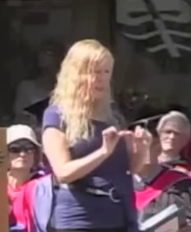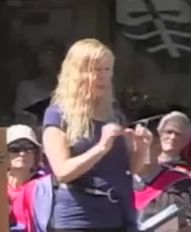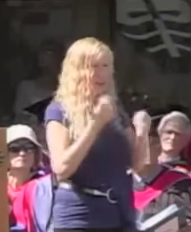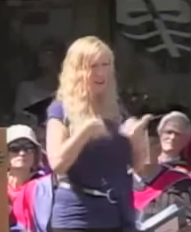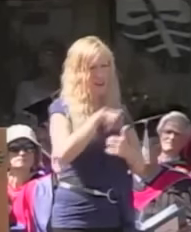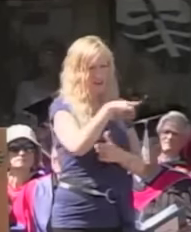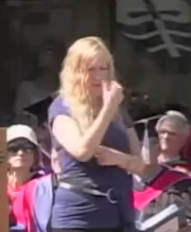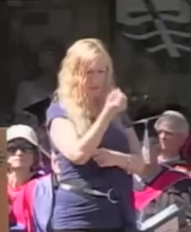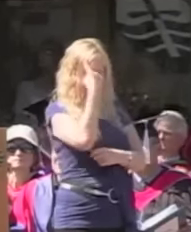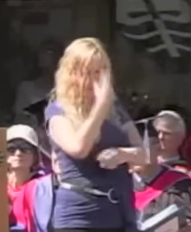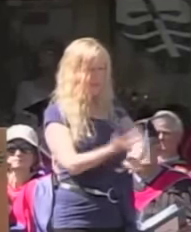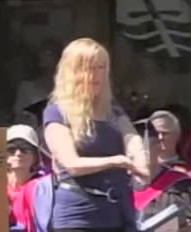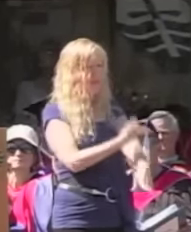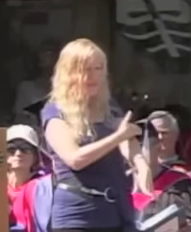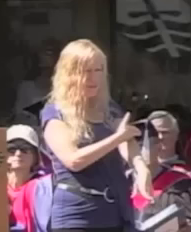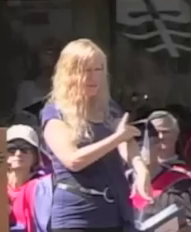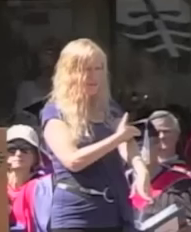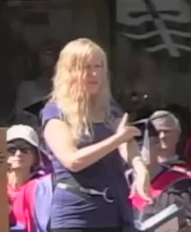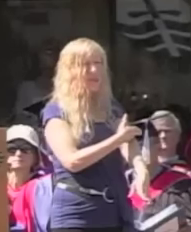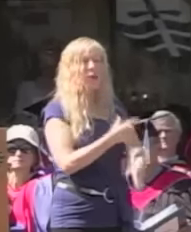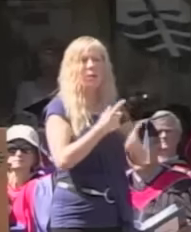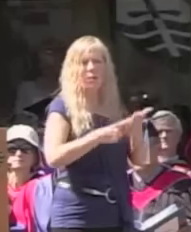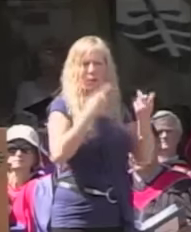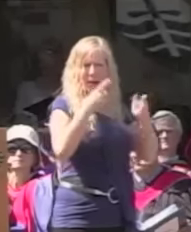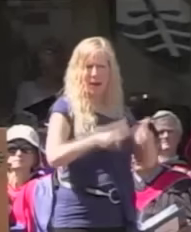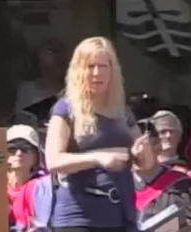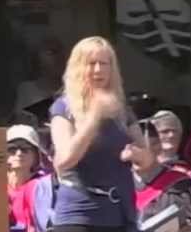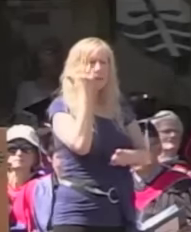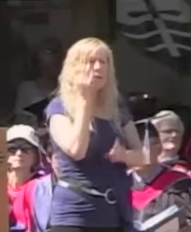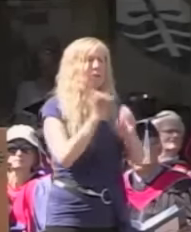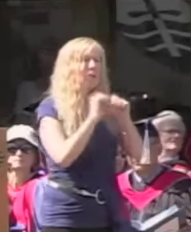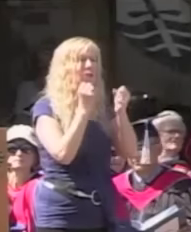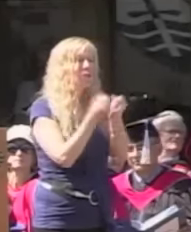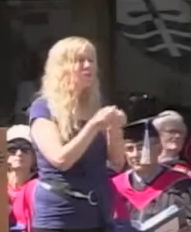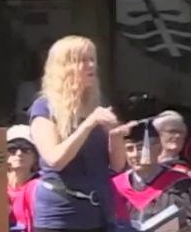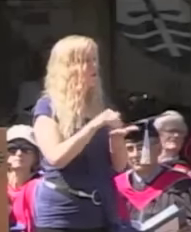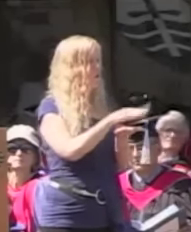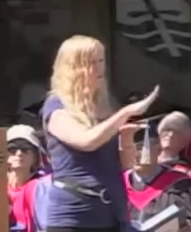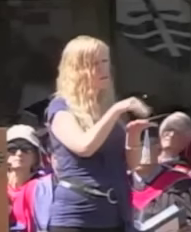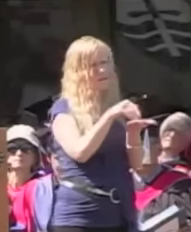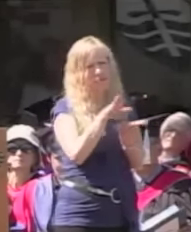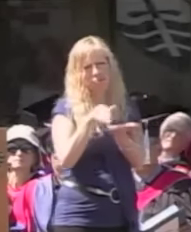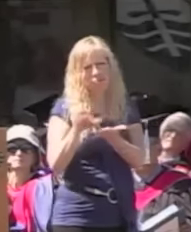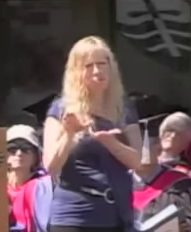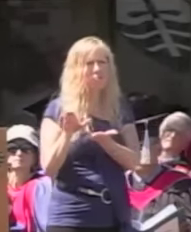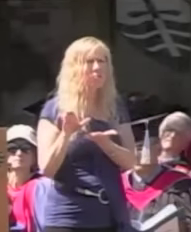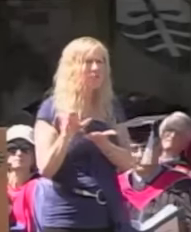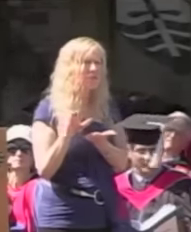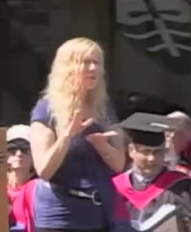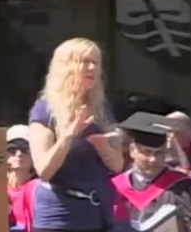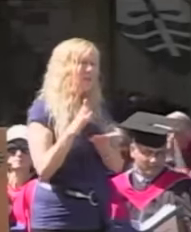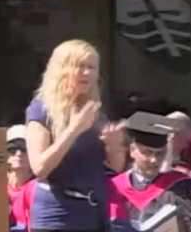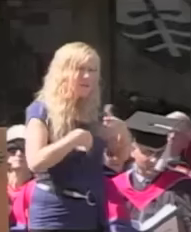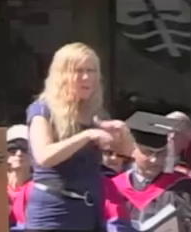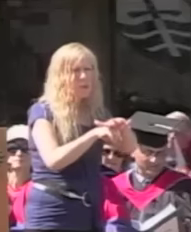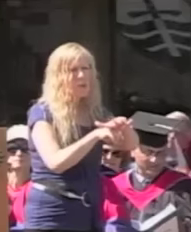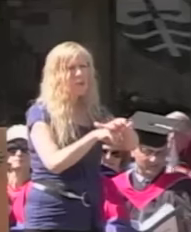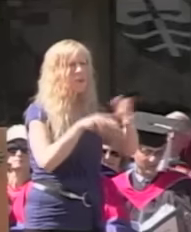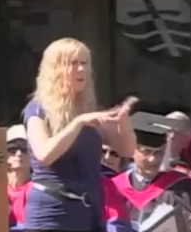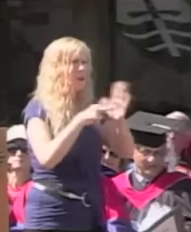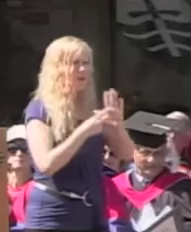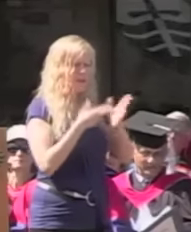of the unintended yet crippling injuries of social exclusion and the resulting hopelessness